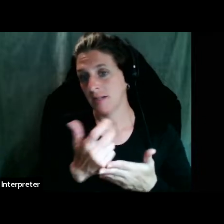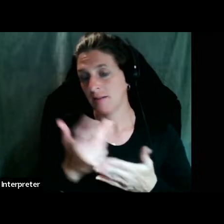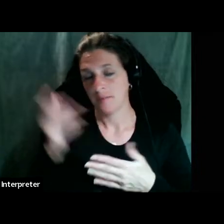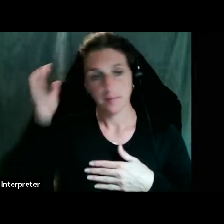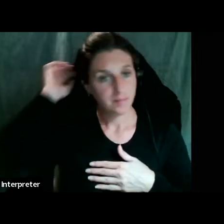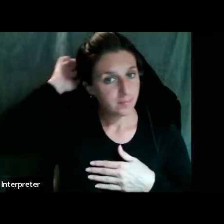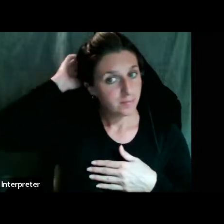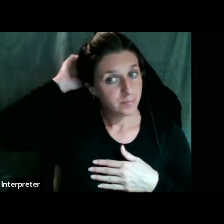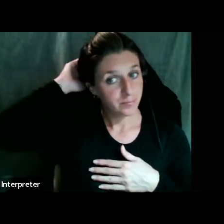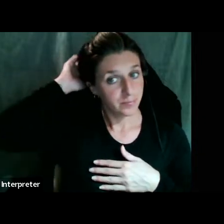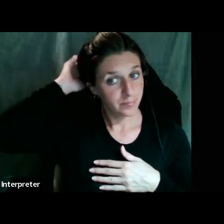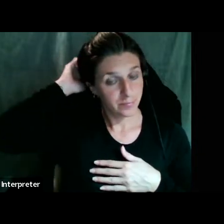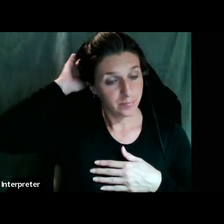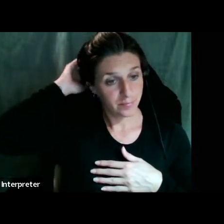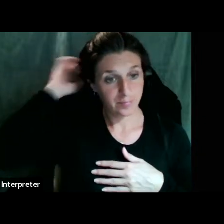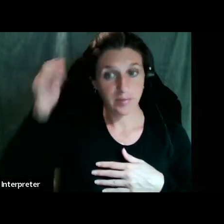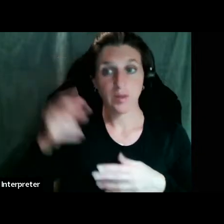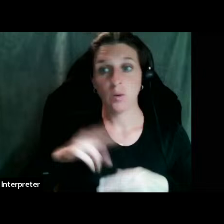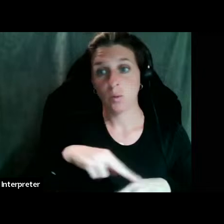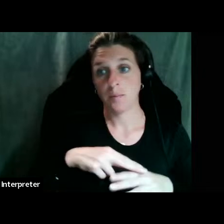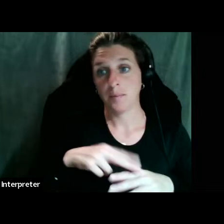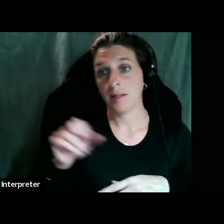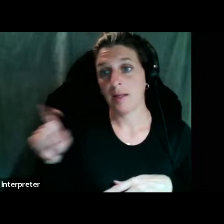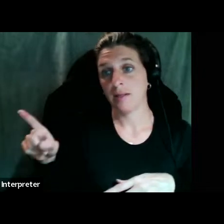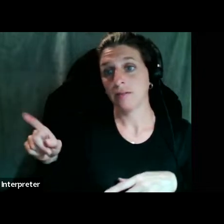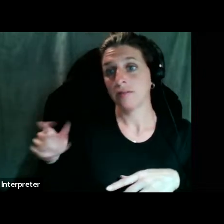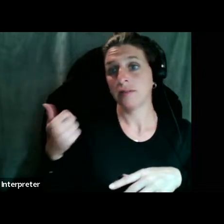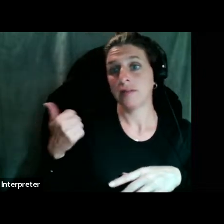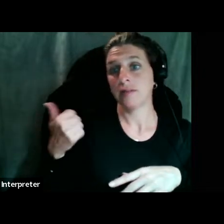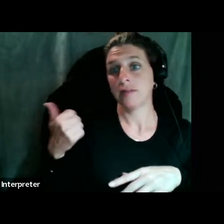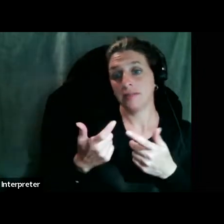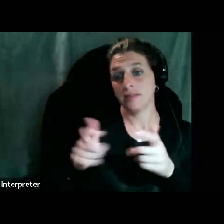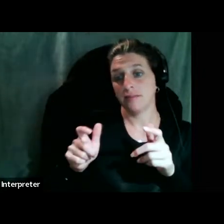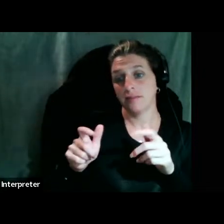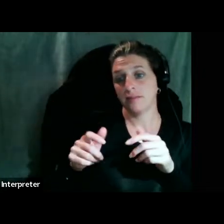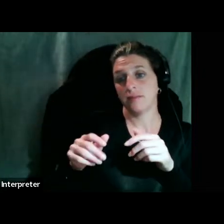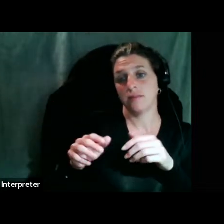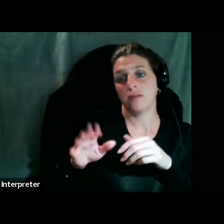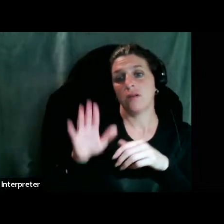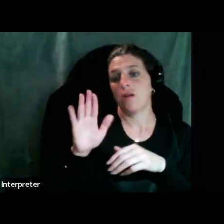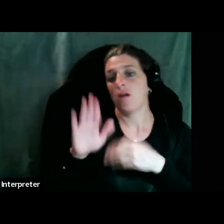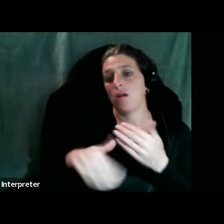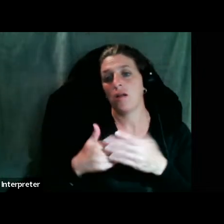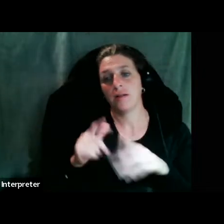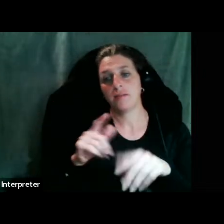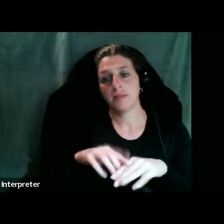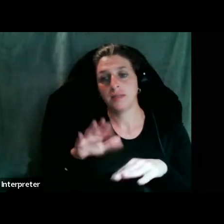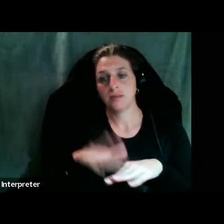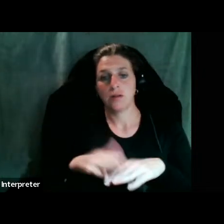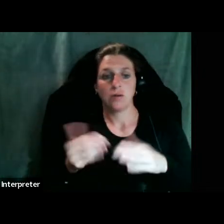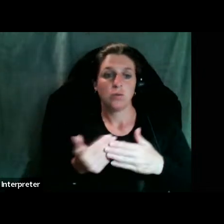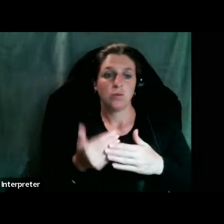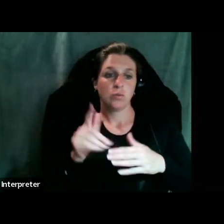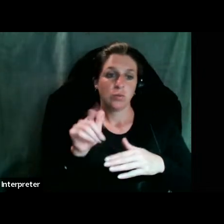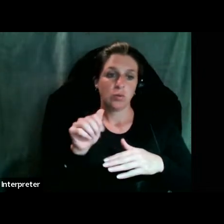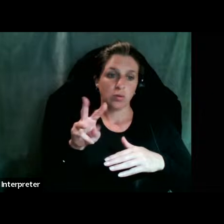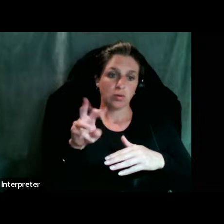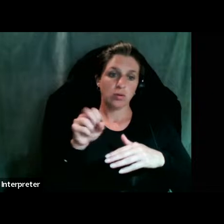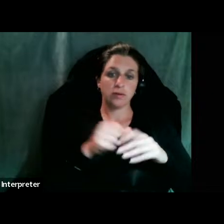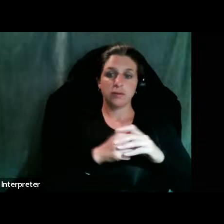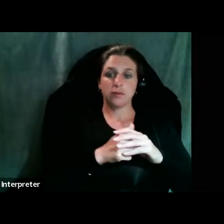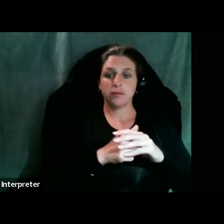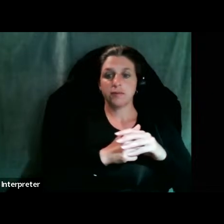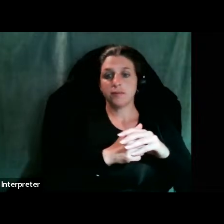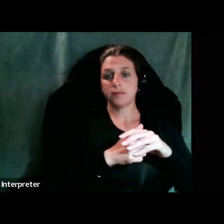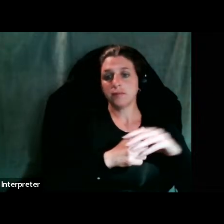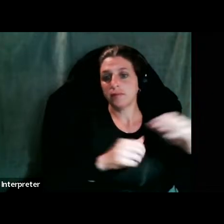there anything, well, usually I ask Kirk, is there anything significant change? on These that? are all based on new laws. yeah. There's All new nothing. laws. Put on consent and then have if to Greg read it. has a